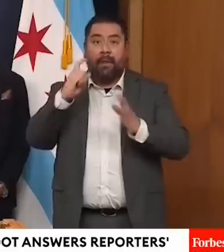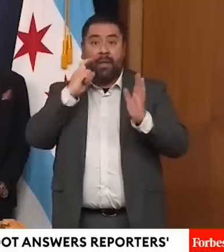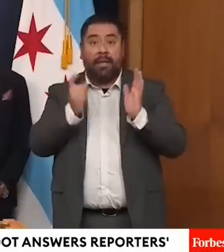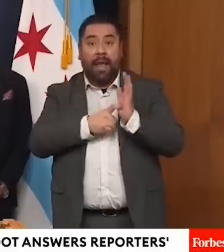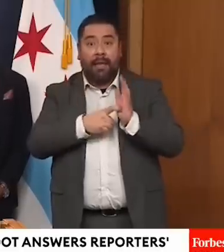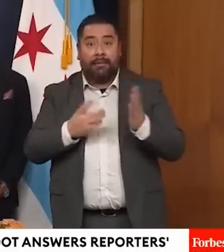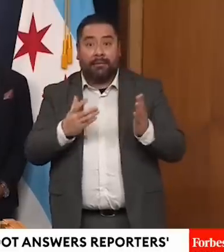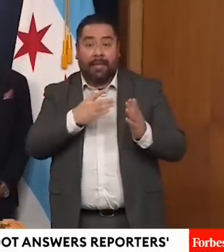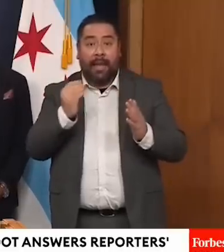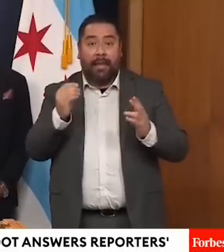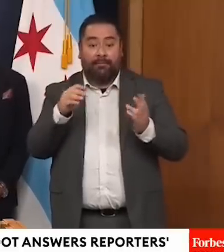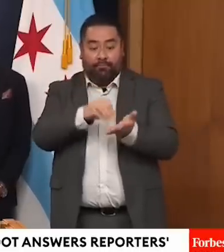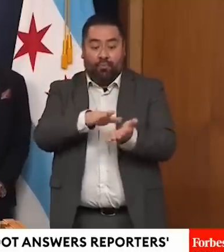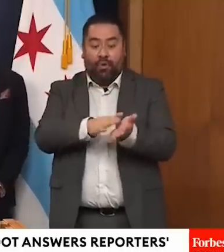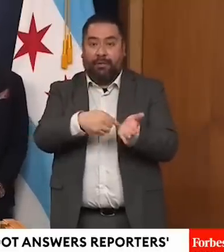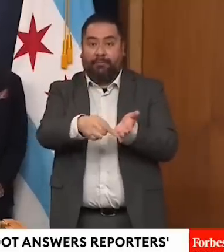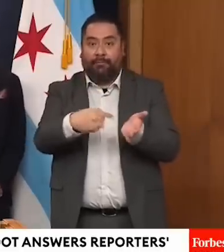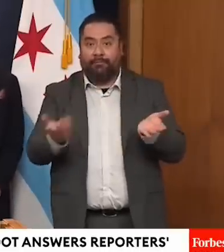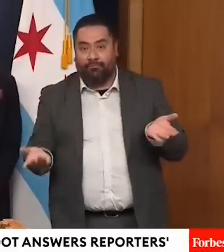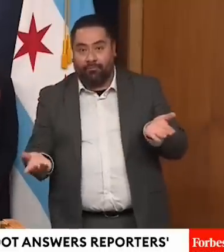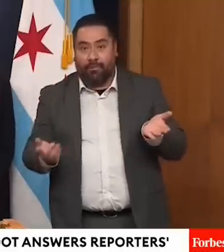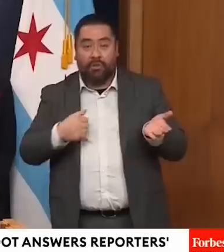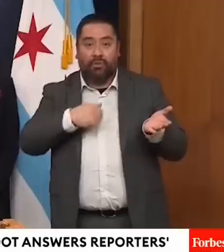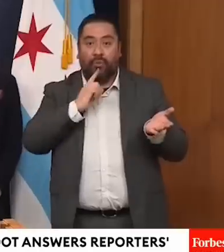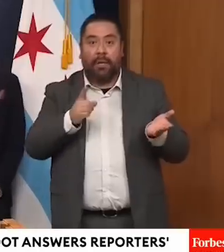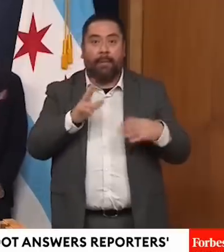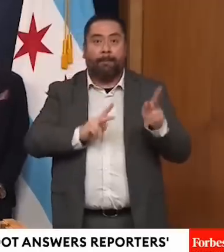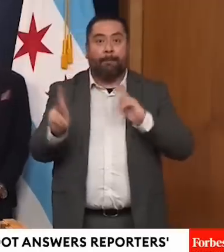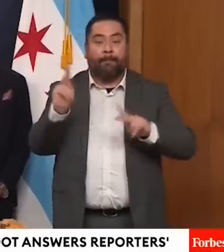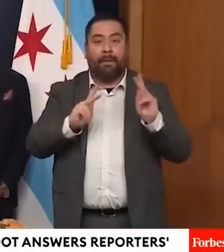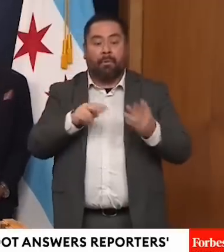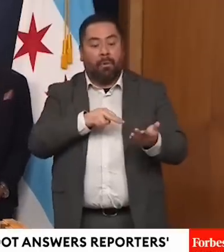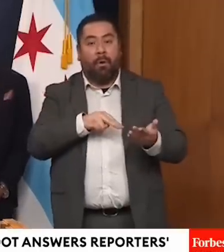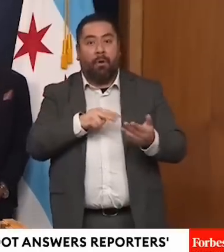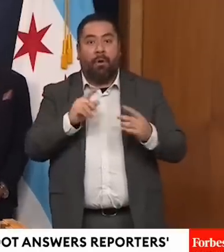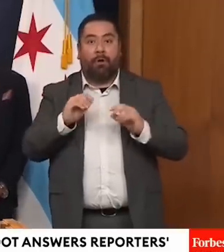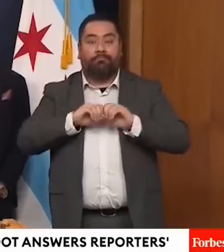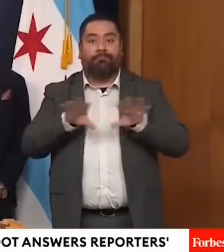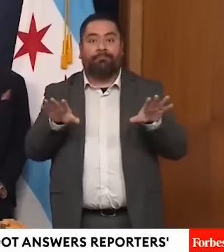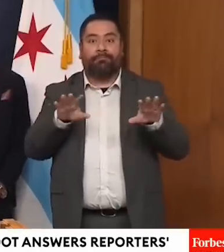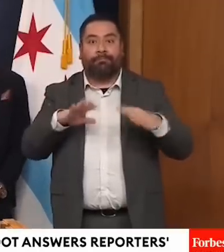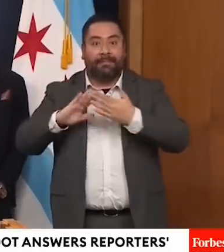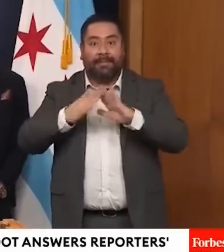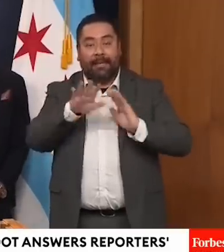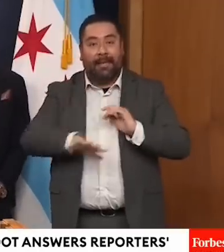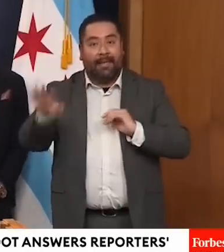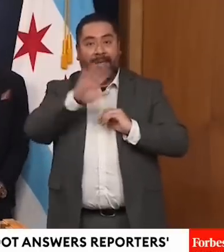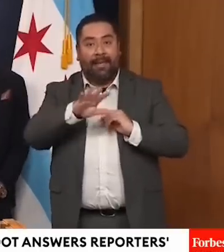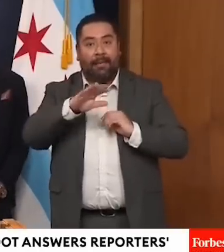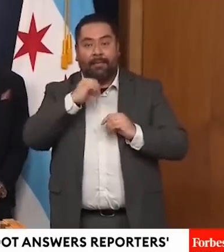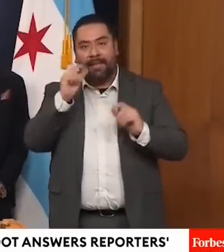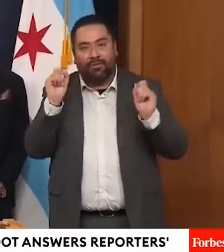that and put it in writing is something, frankly, that people are saying all over the city, not surprisingly,